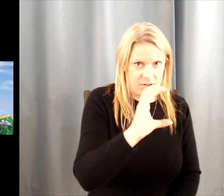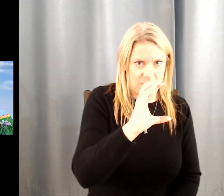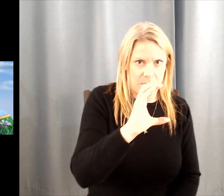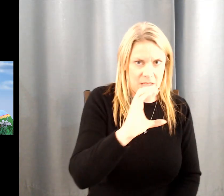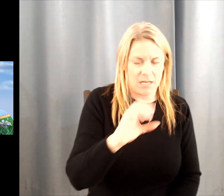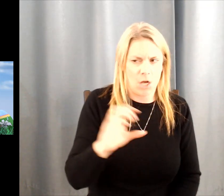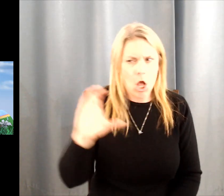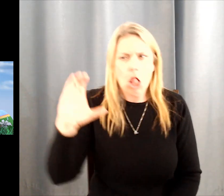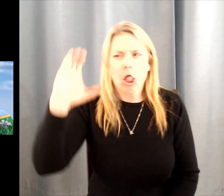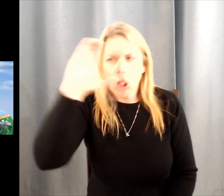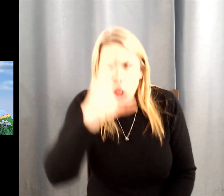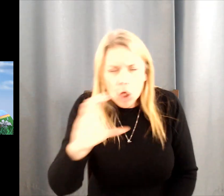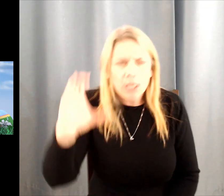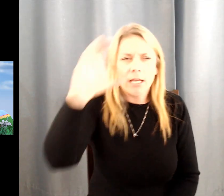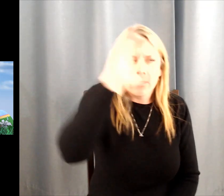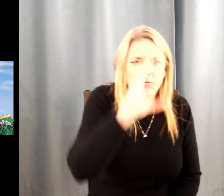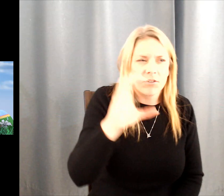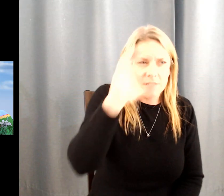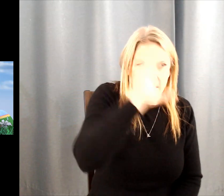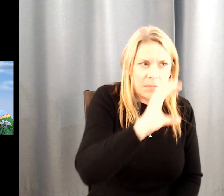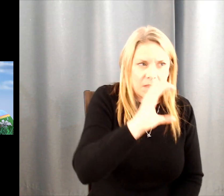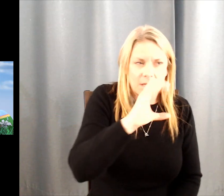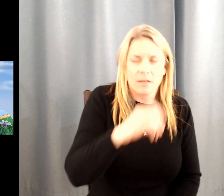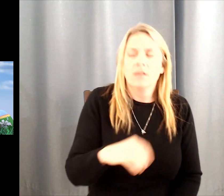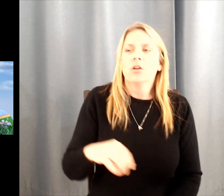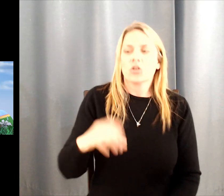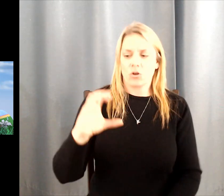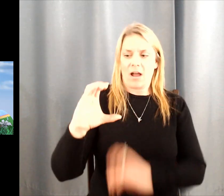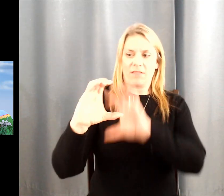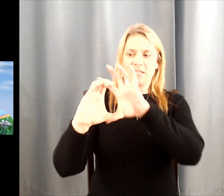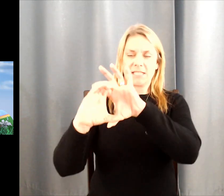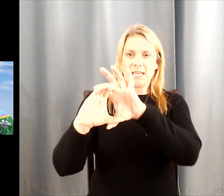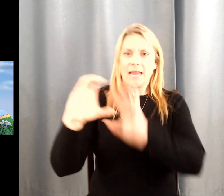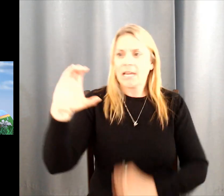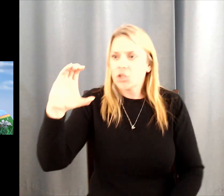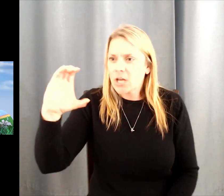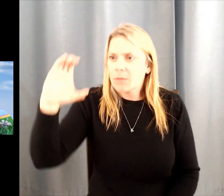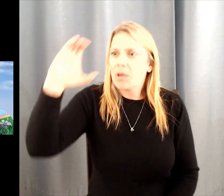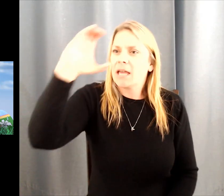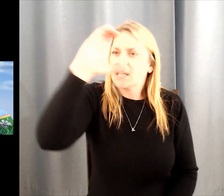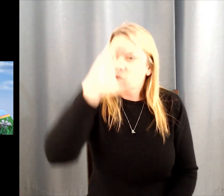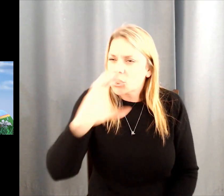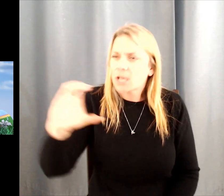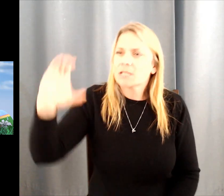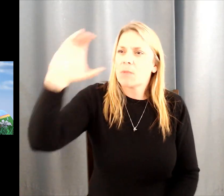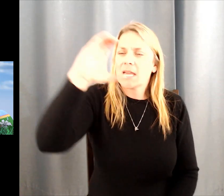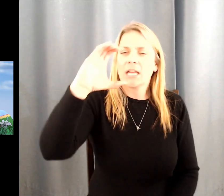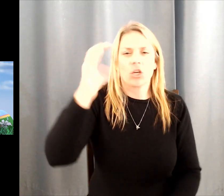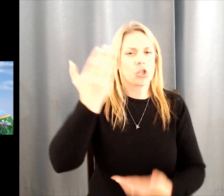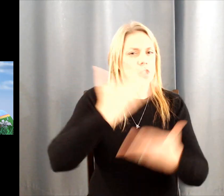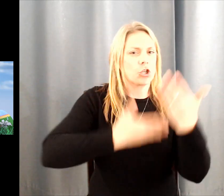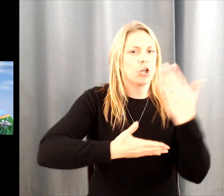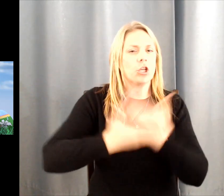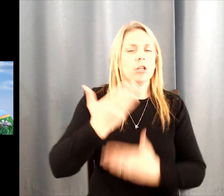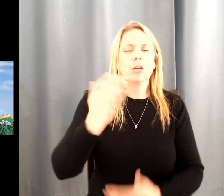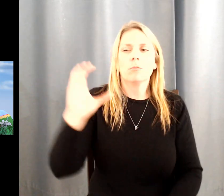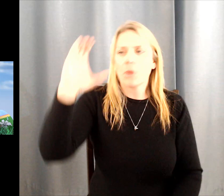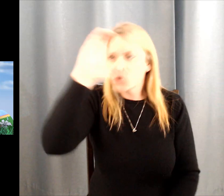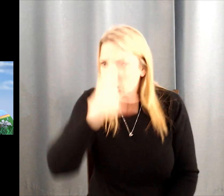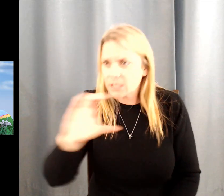something, looking for something. So I have a C hand shape, and it's just making a circular motion in